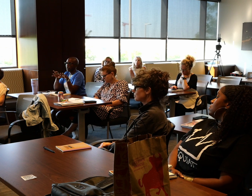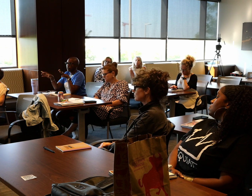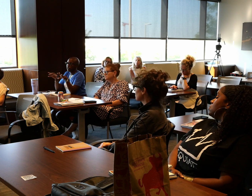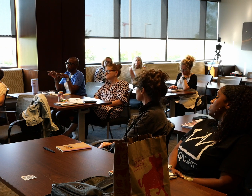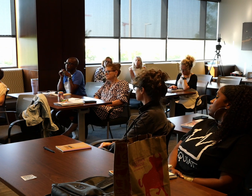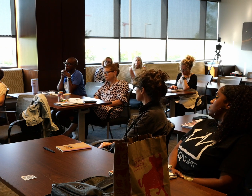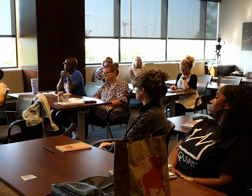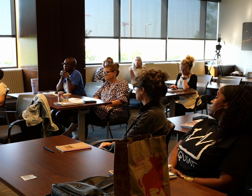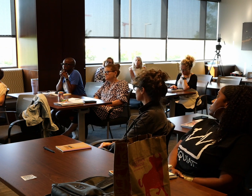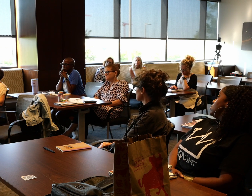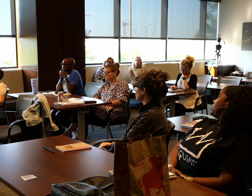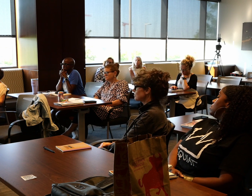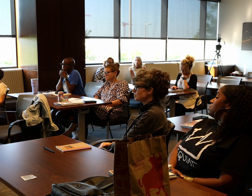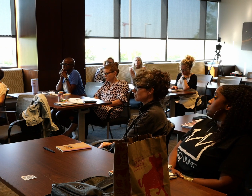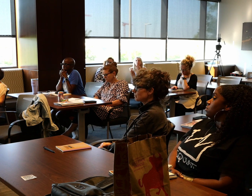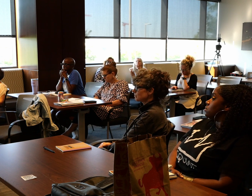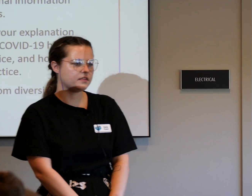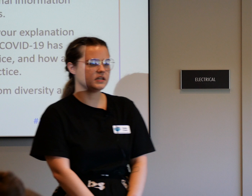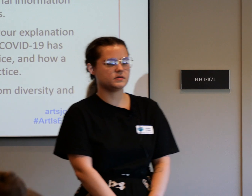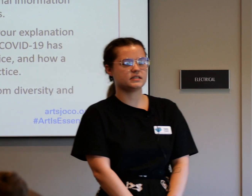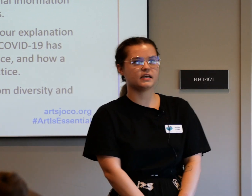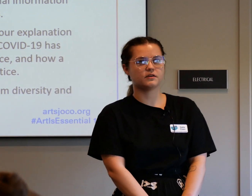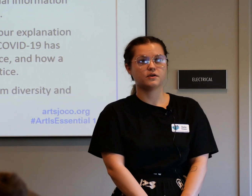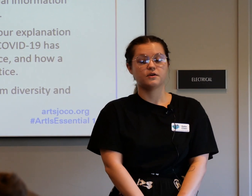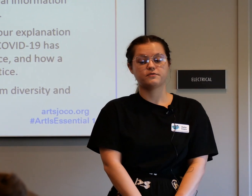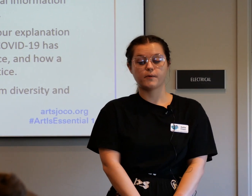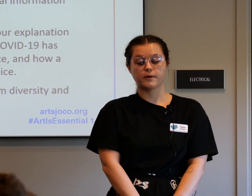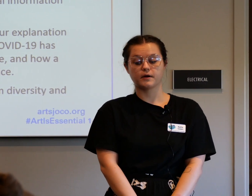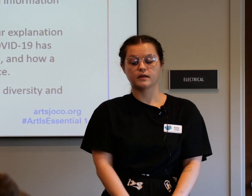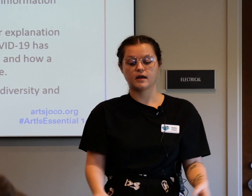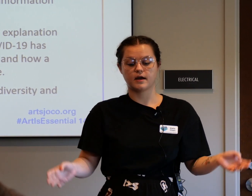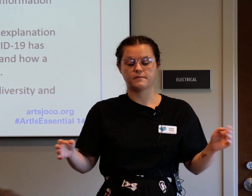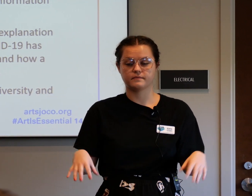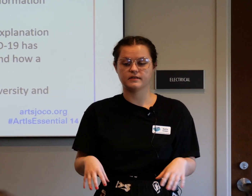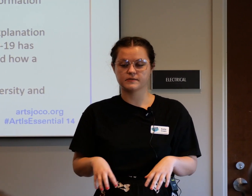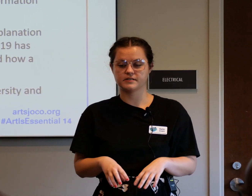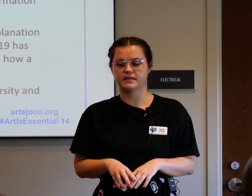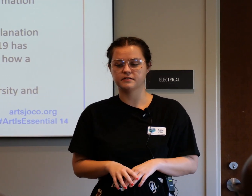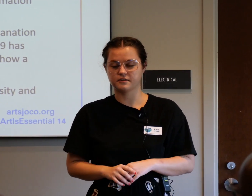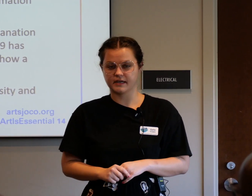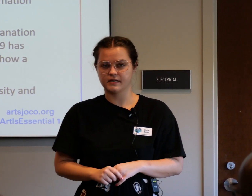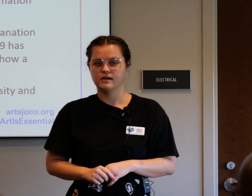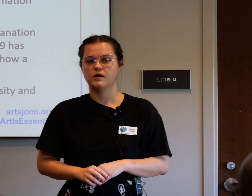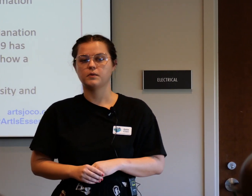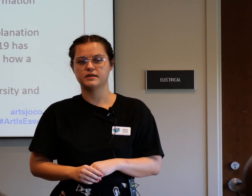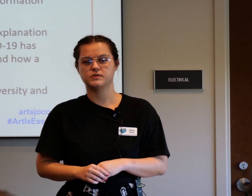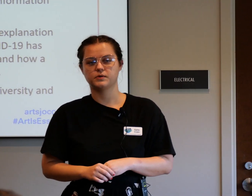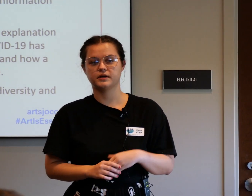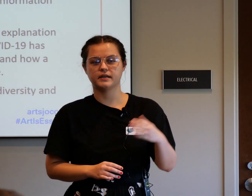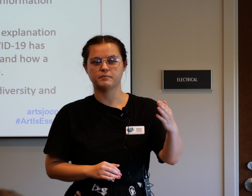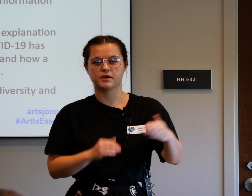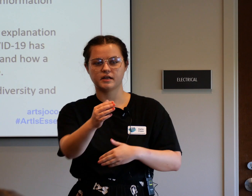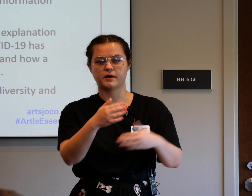So how are we reaching those people? That's a good question. One of the things we did for this particular grant